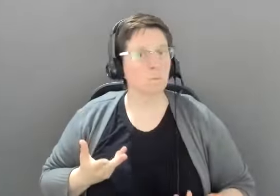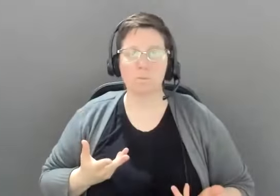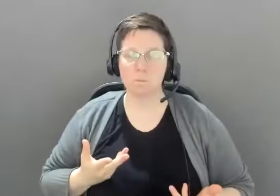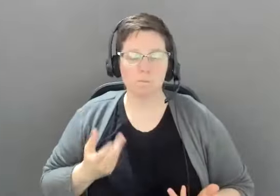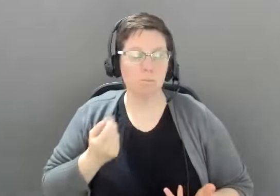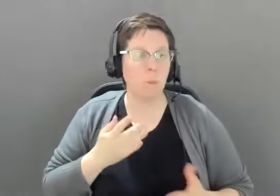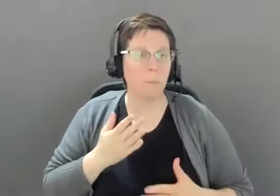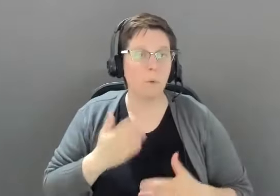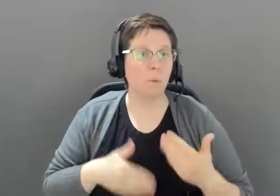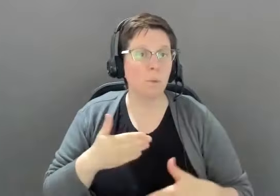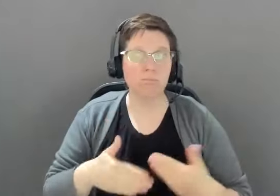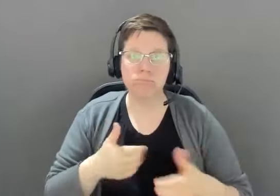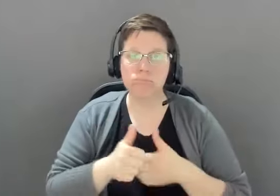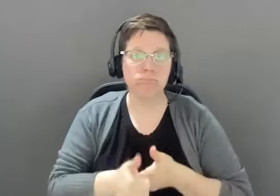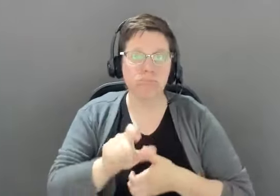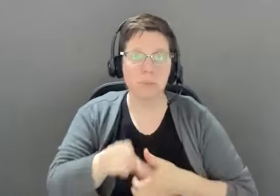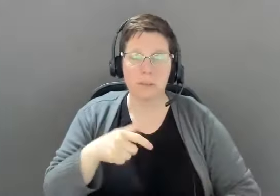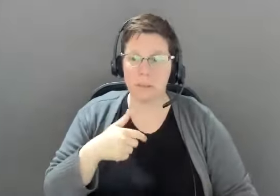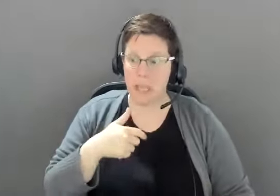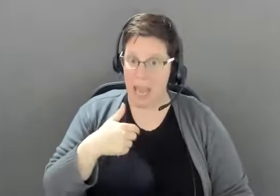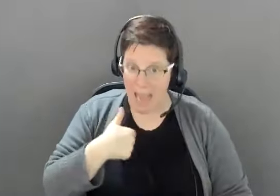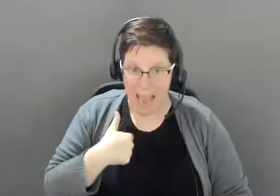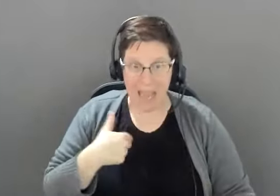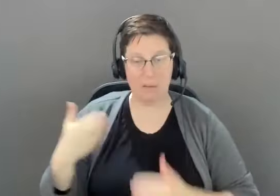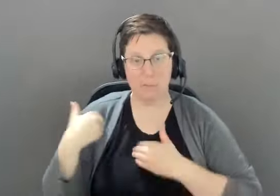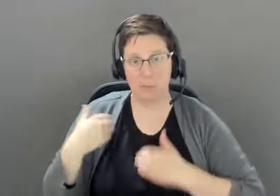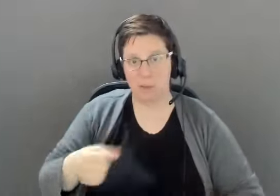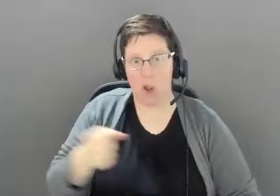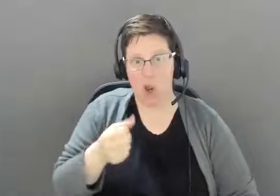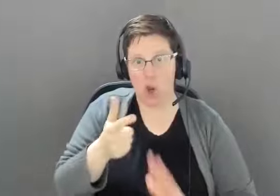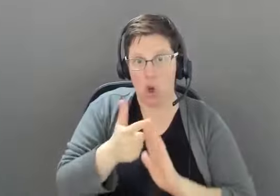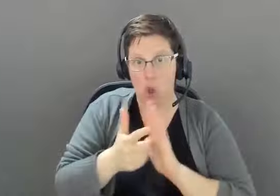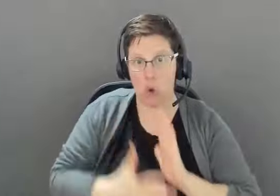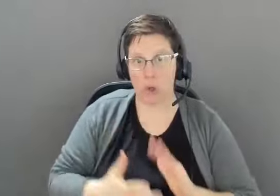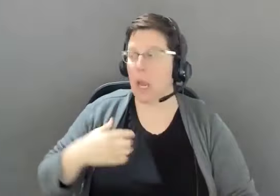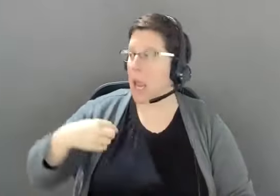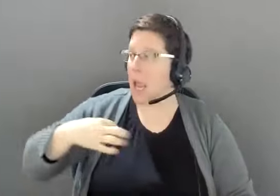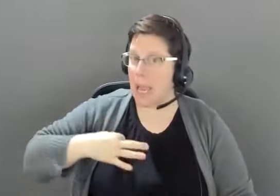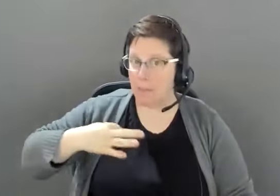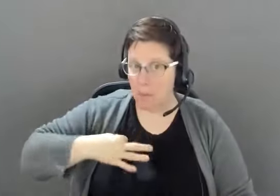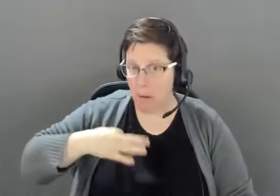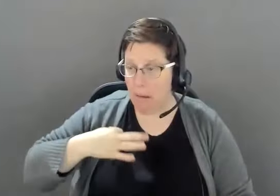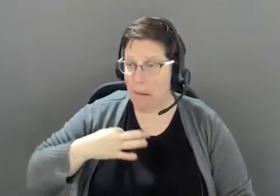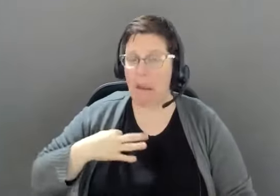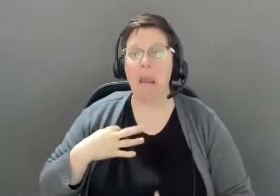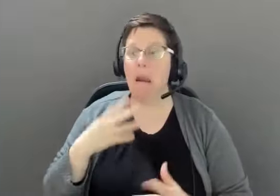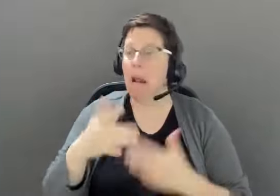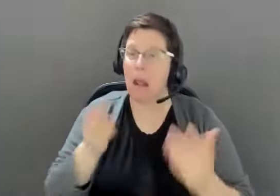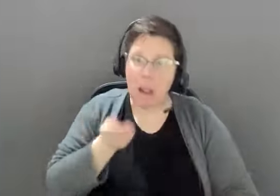process. I would have to hire my own lawyer, make an application, and have a judge decide whether